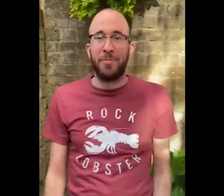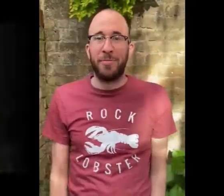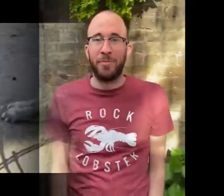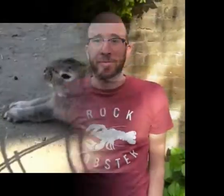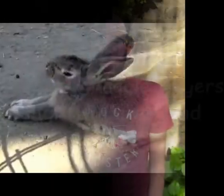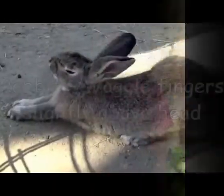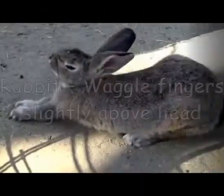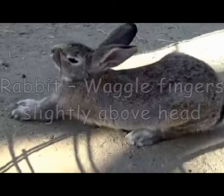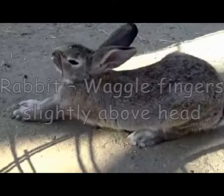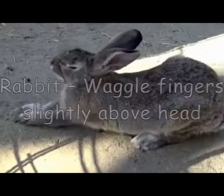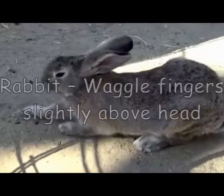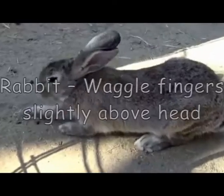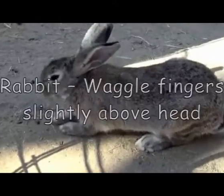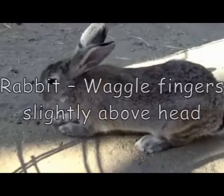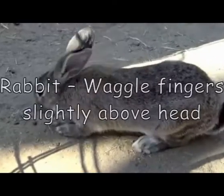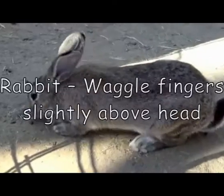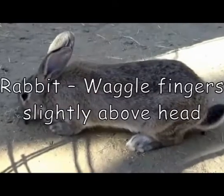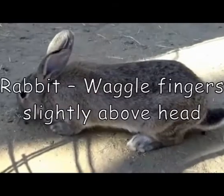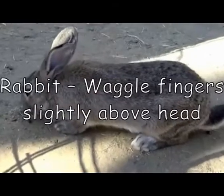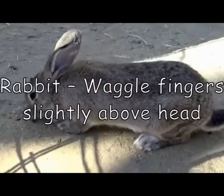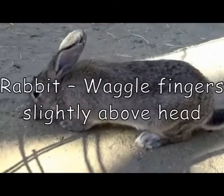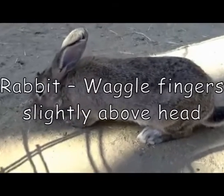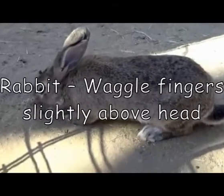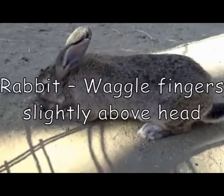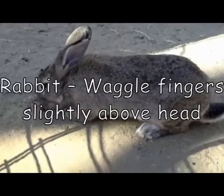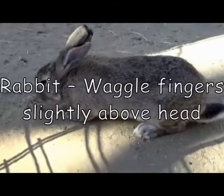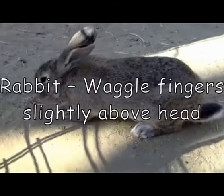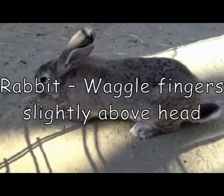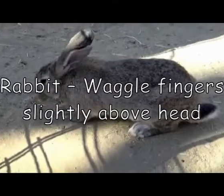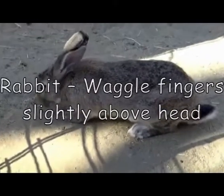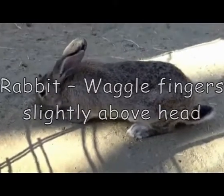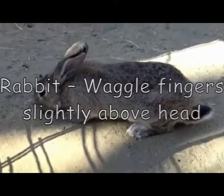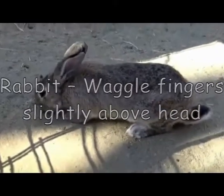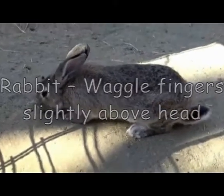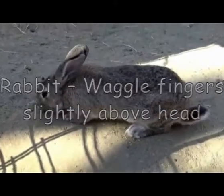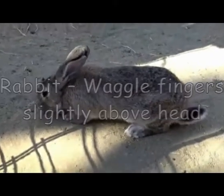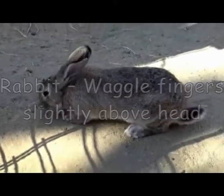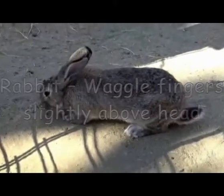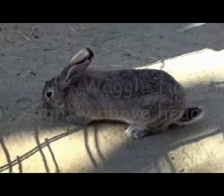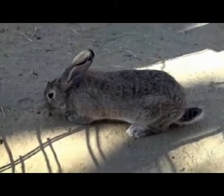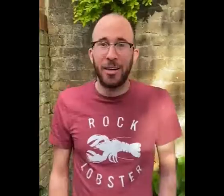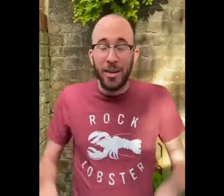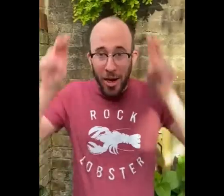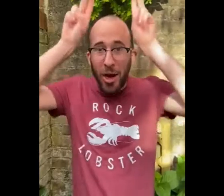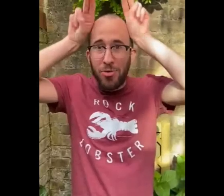use the claw when you pick a pair of the big paw paw. Have I given you a clue?